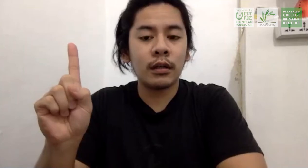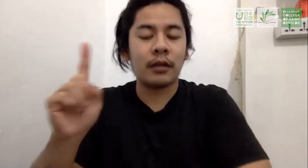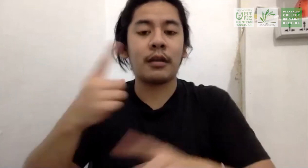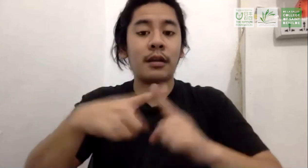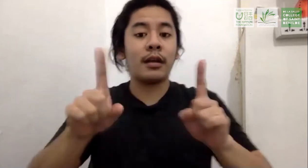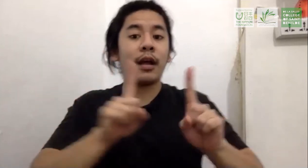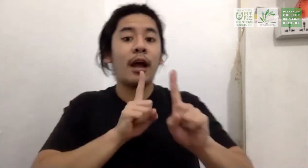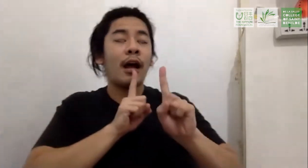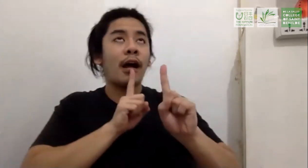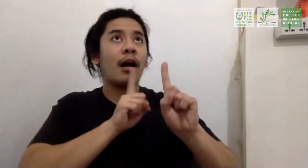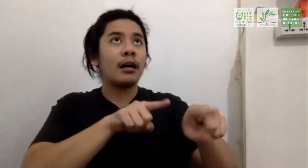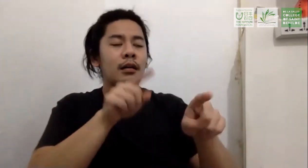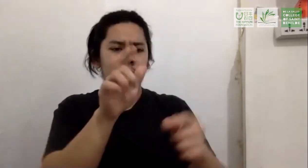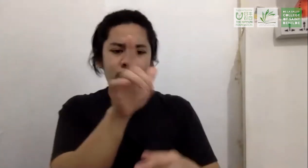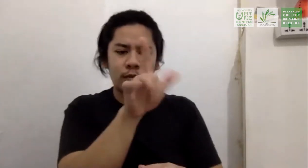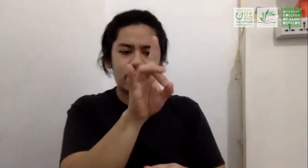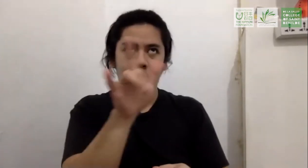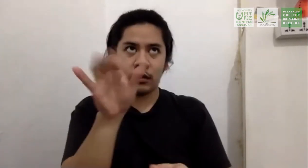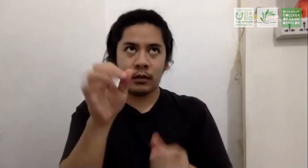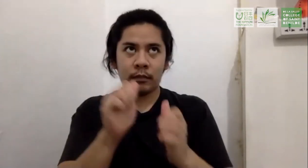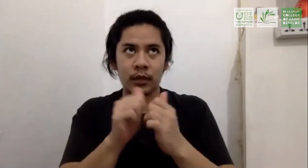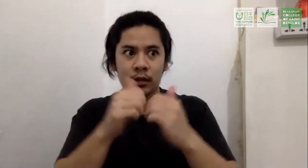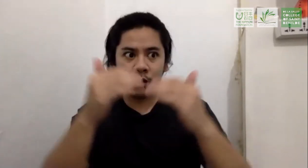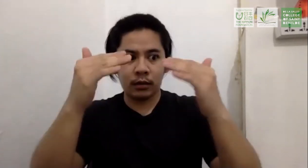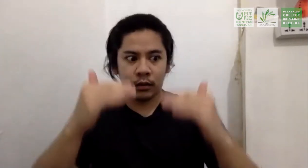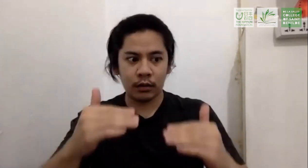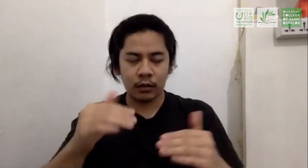day what? Mm-hmm. That example. So the answer